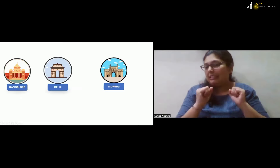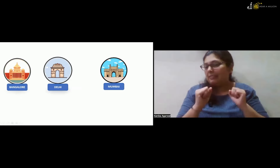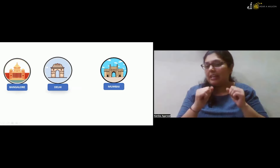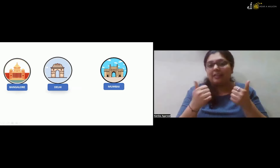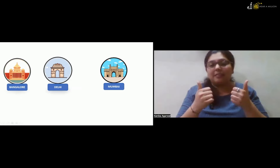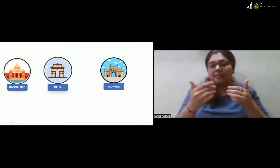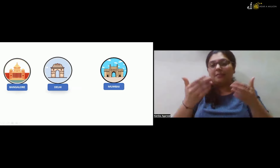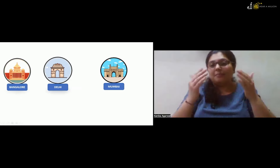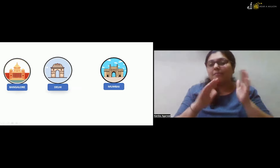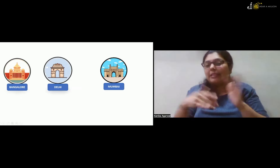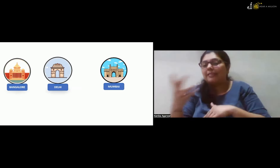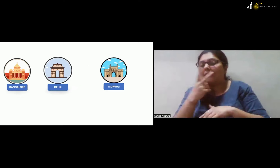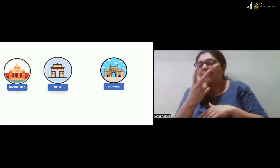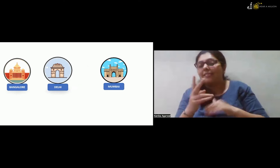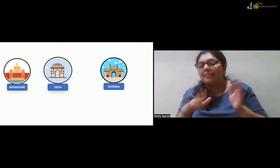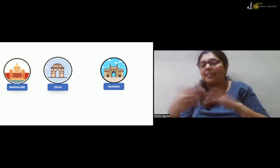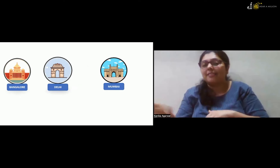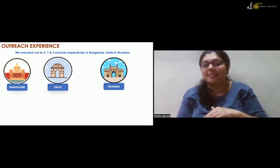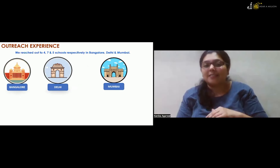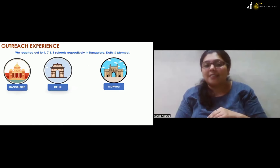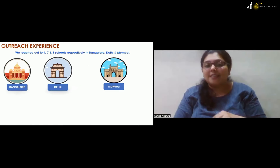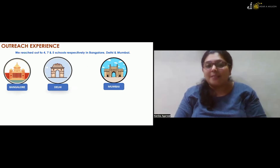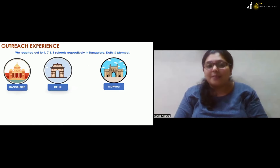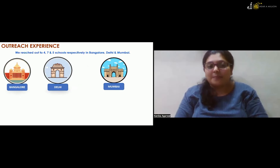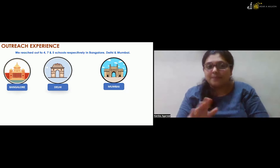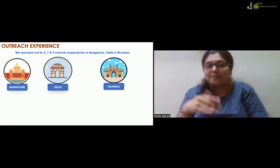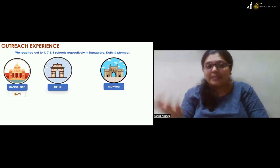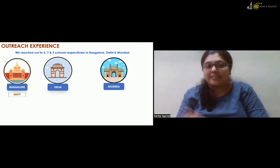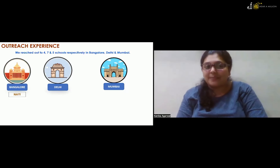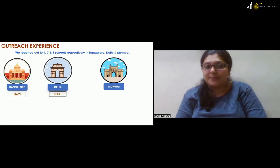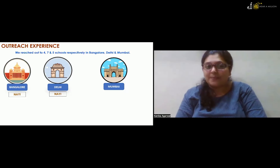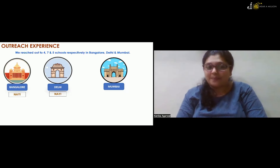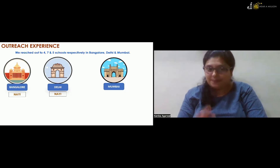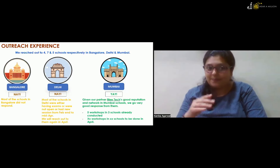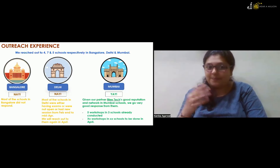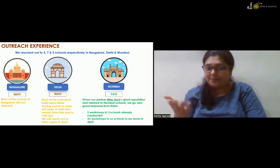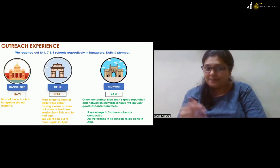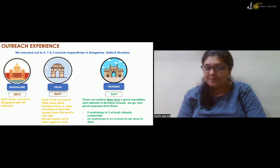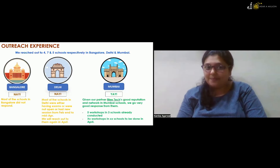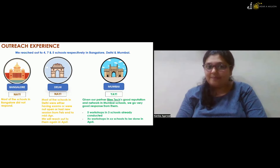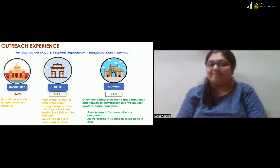schools. The school in Bangalore